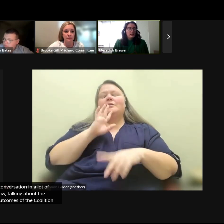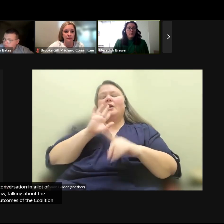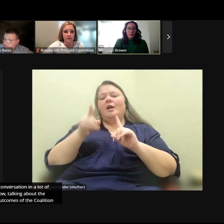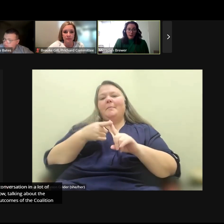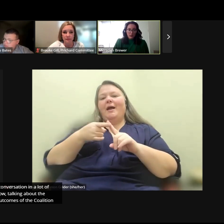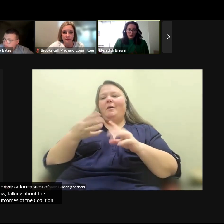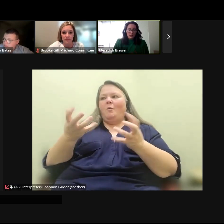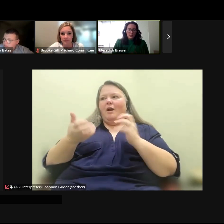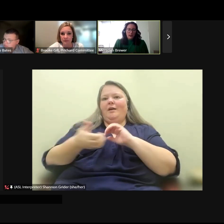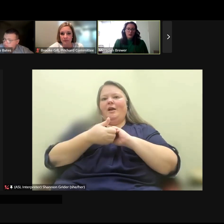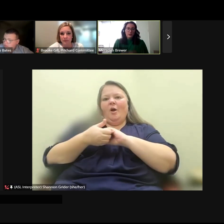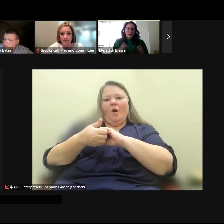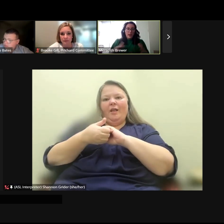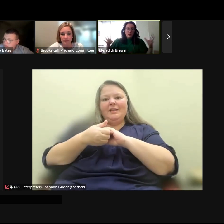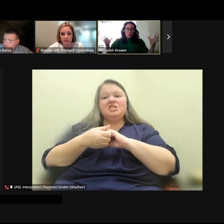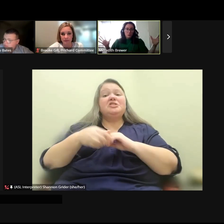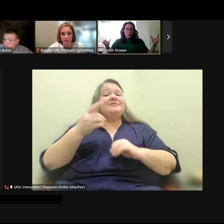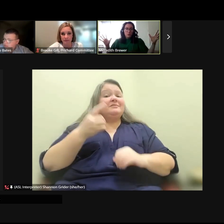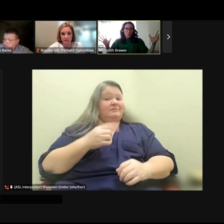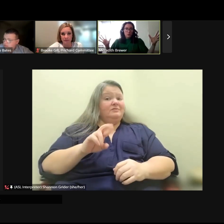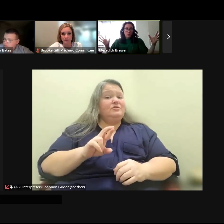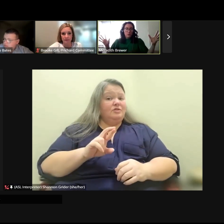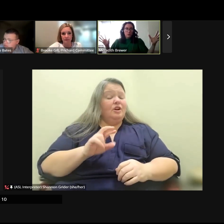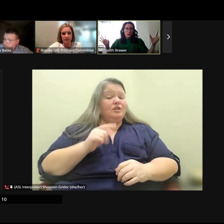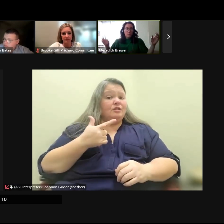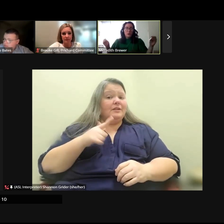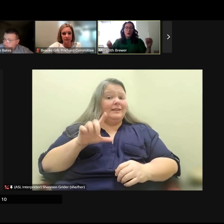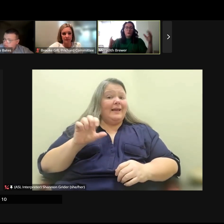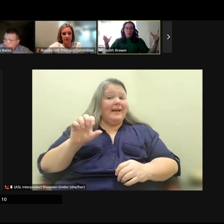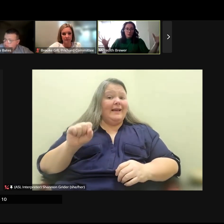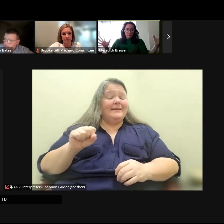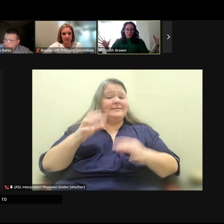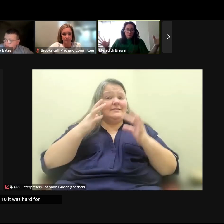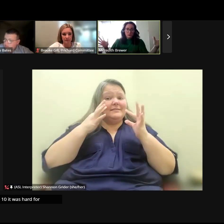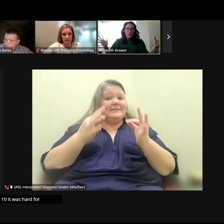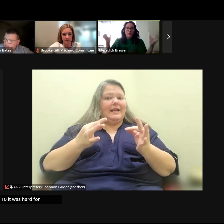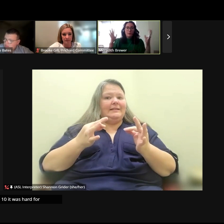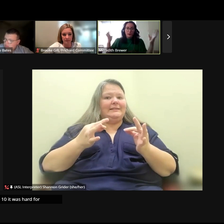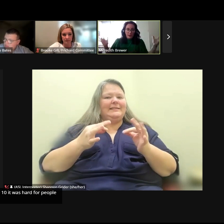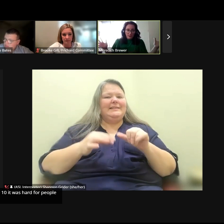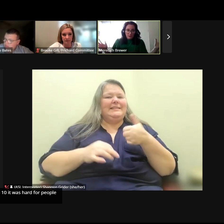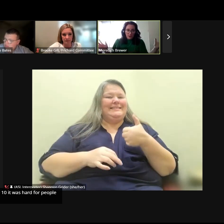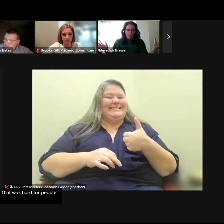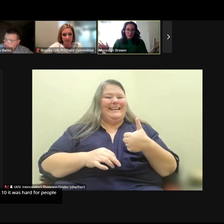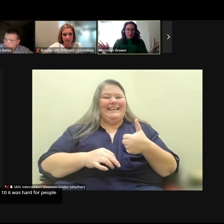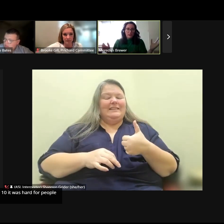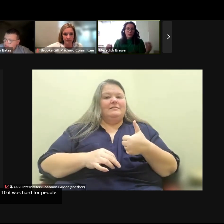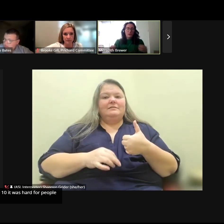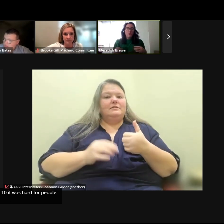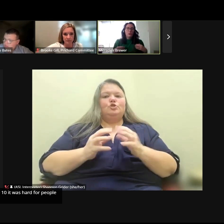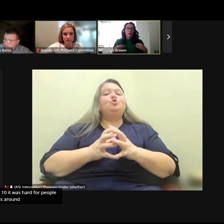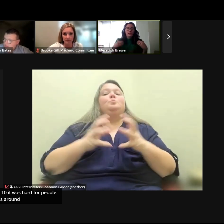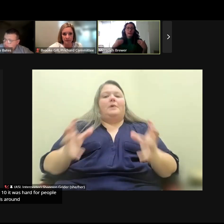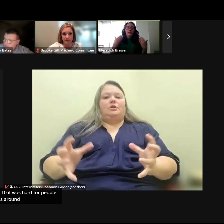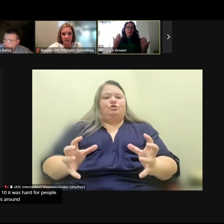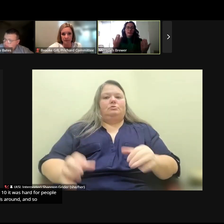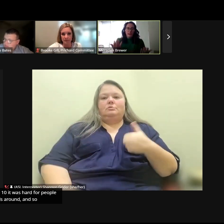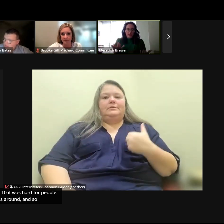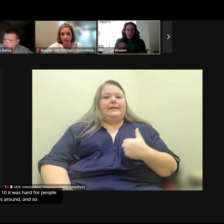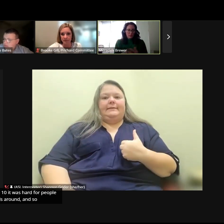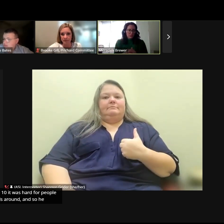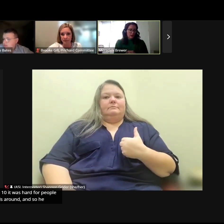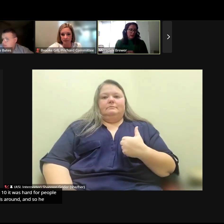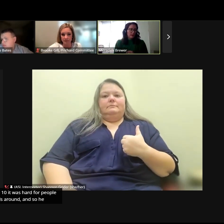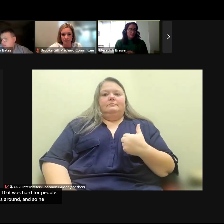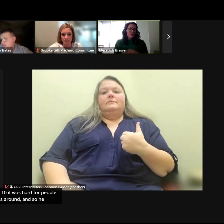he found that the 10, it was hard for people to really wrap their heads around. And so he has said